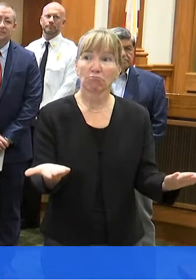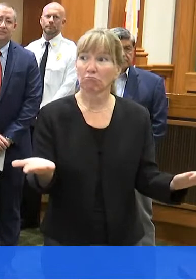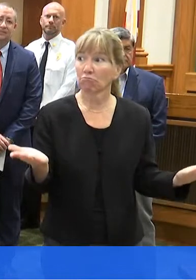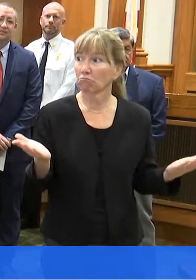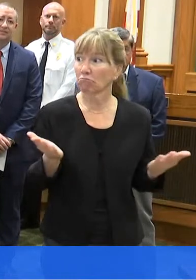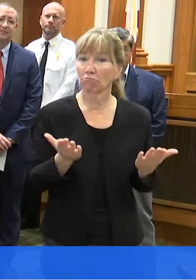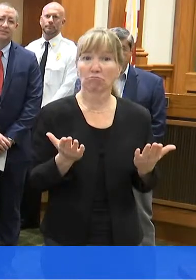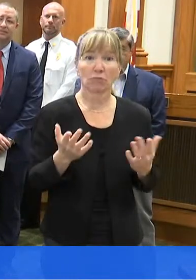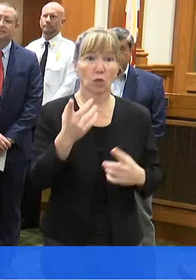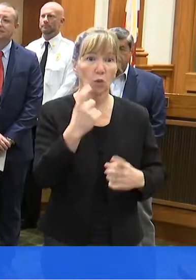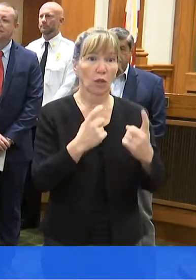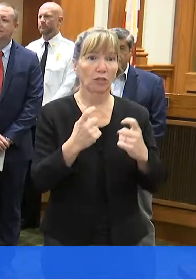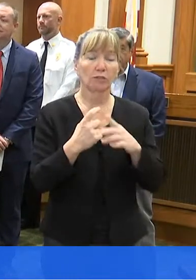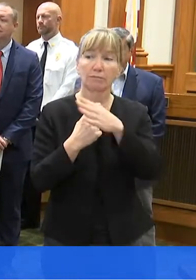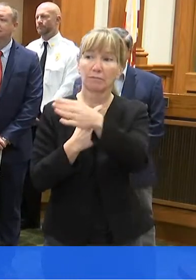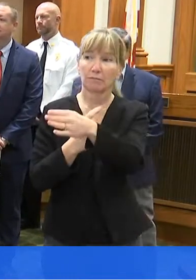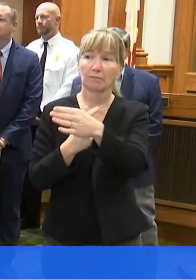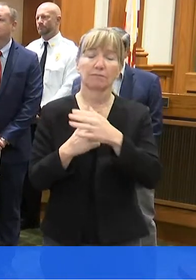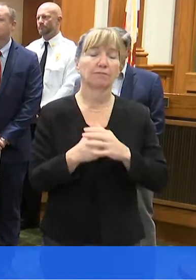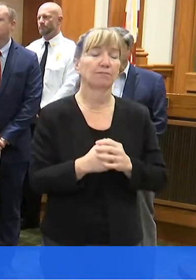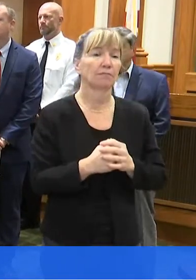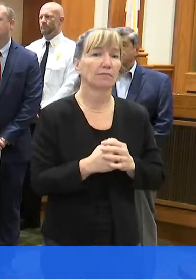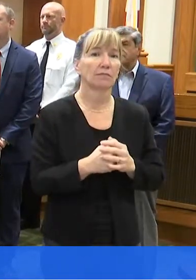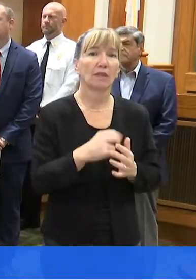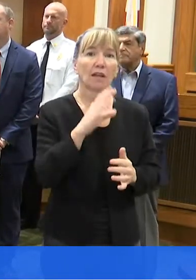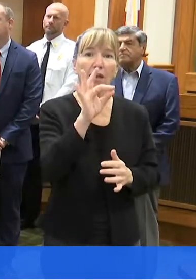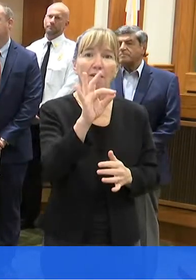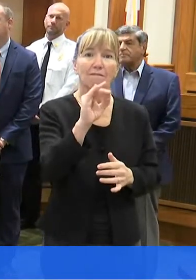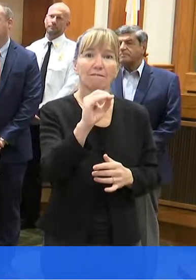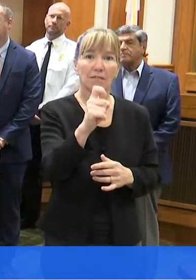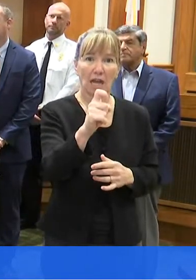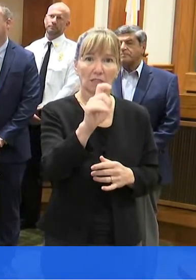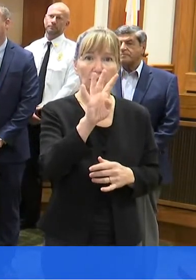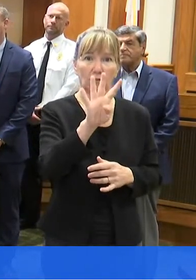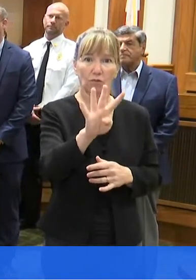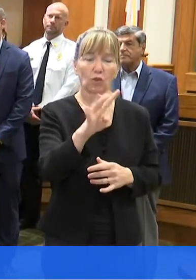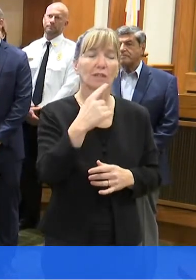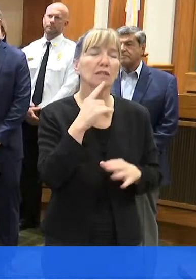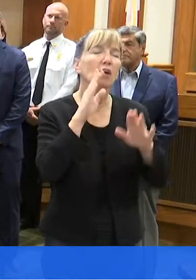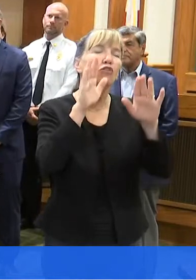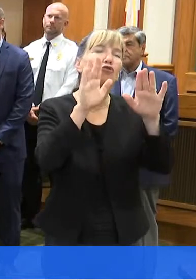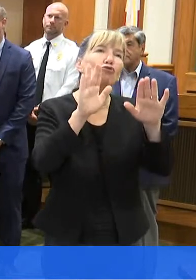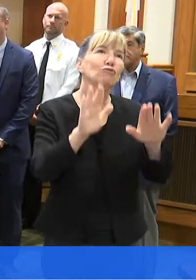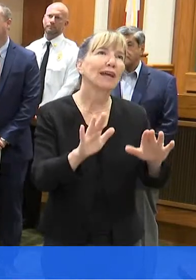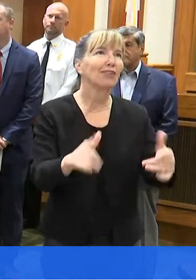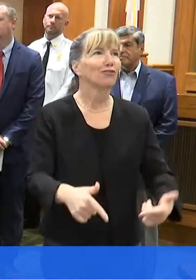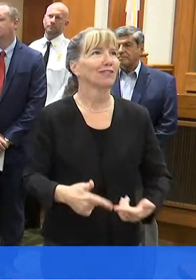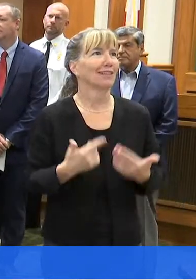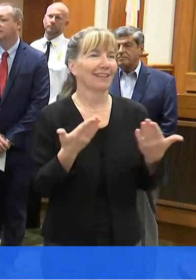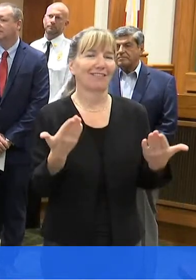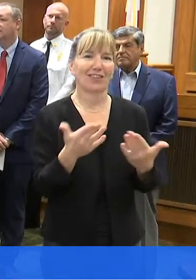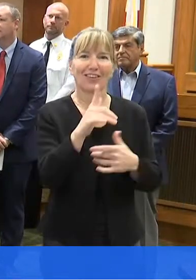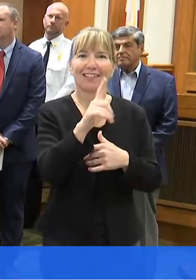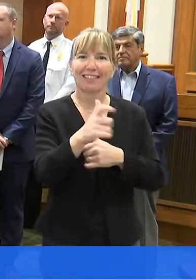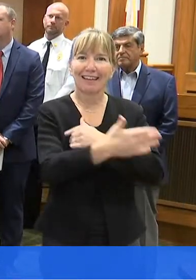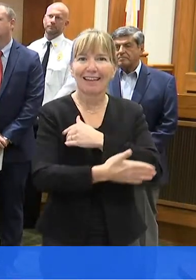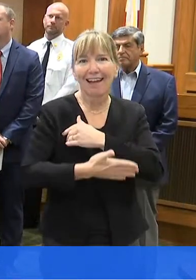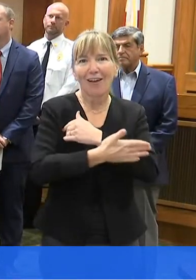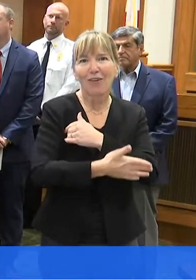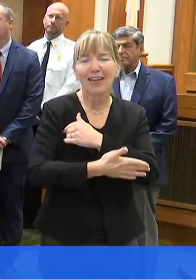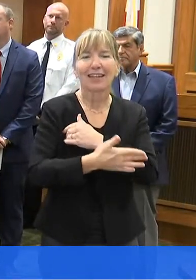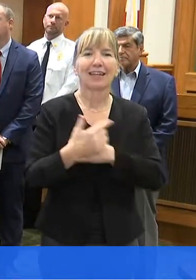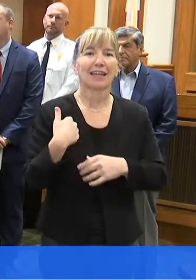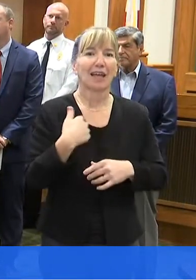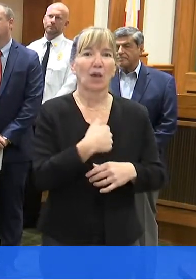Any questions? Yeah, Cole Yes. from Foxmore. So we kind of talked about how great it is to live in Lee County, and obviously we can't kind of ignore